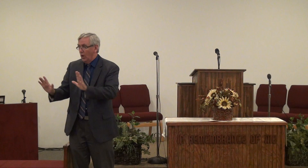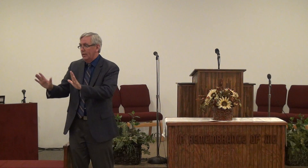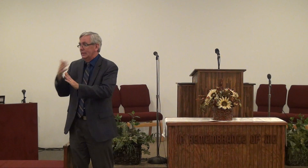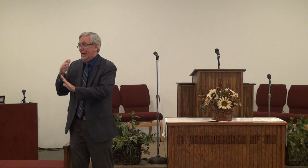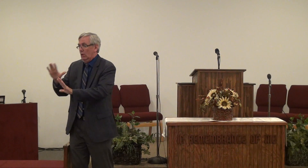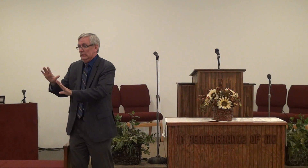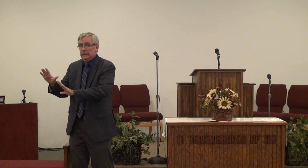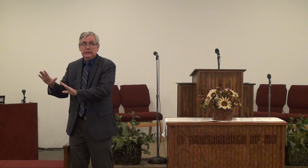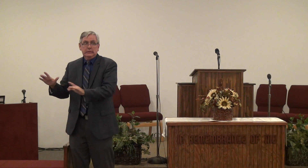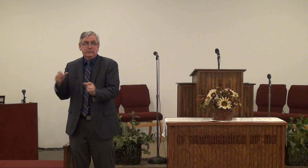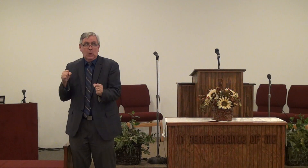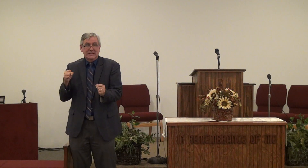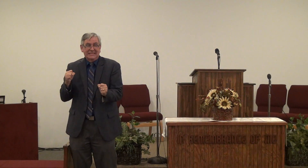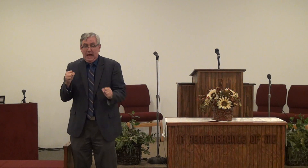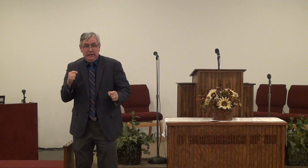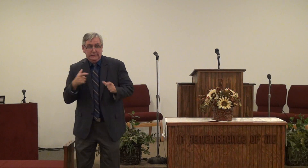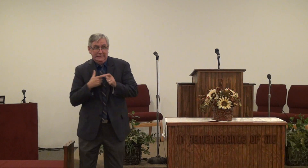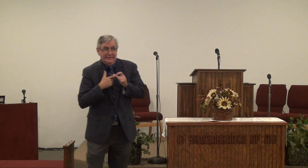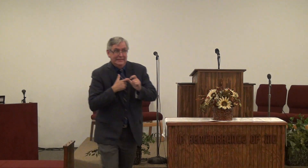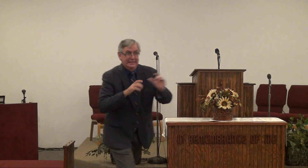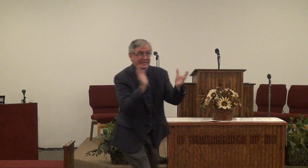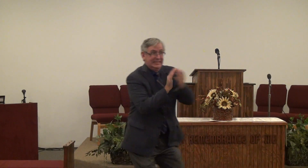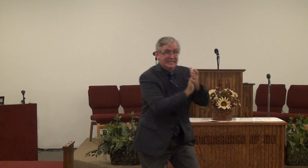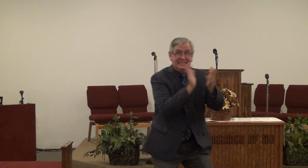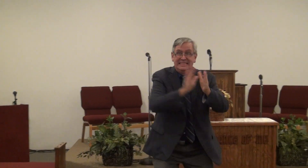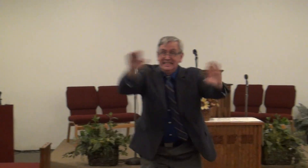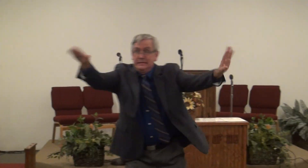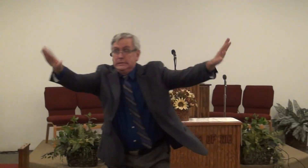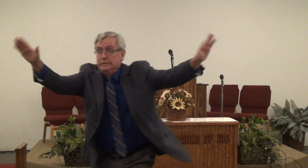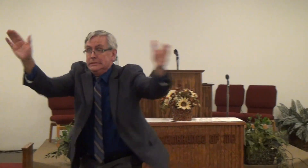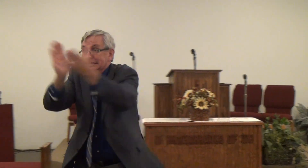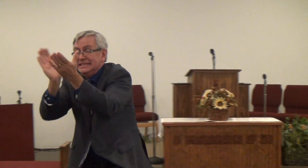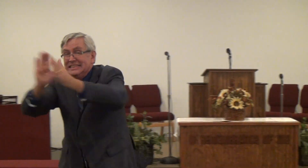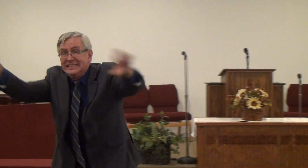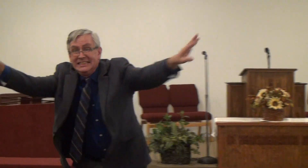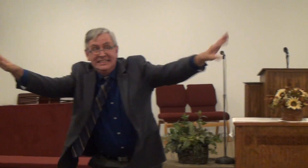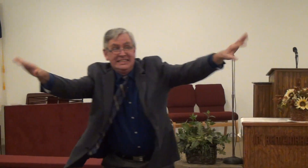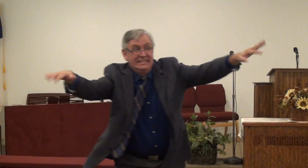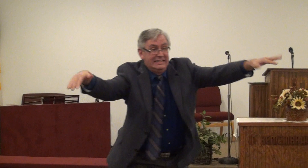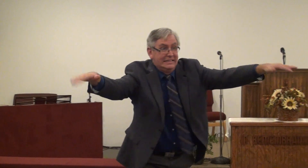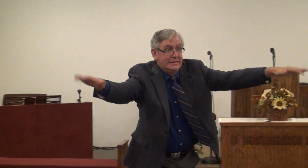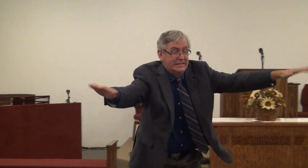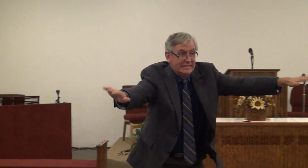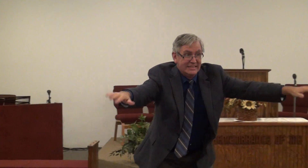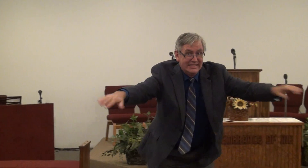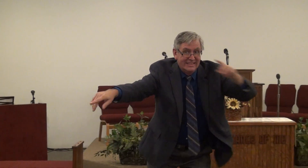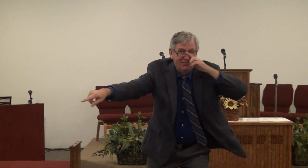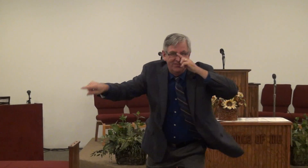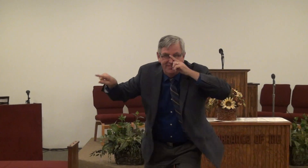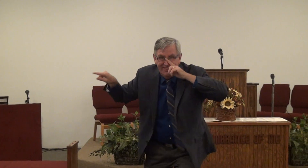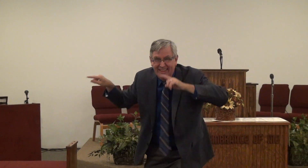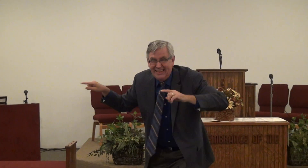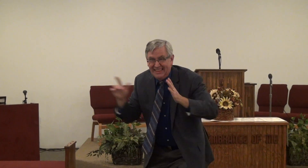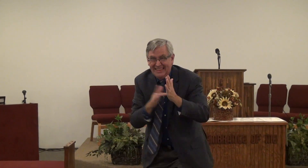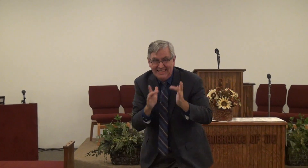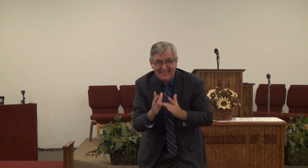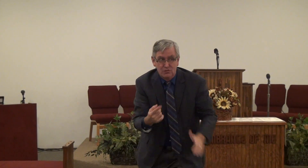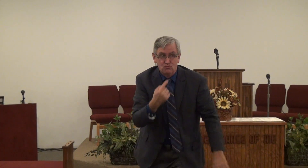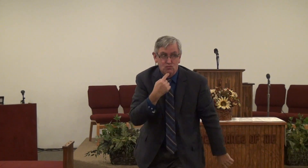don't leave. Just make sure you stay right there. And she's so excited. She goes into town, and she says, Hey, listen.